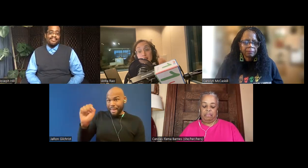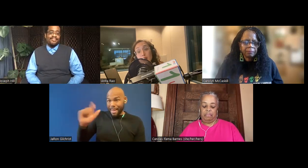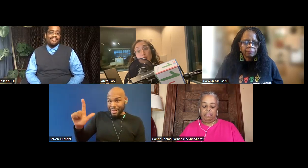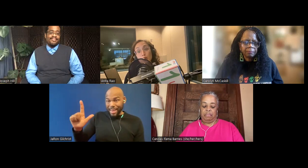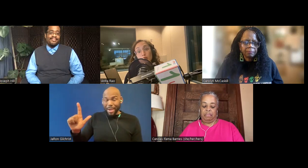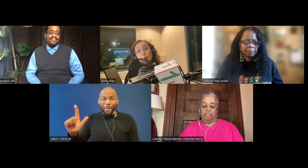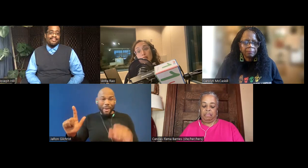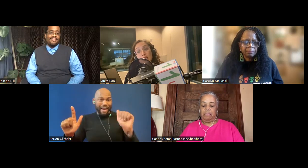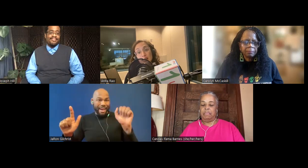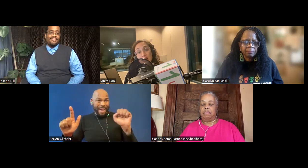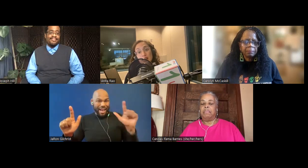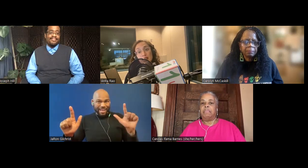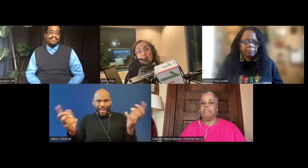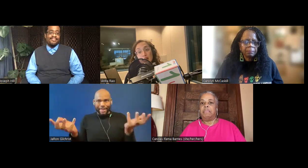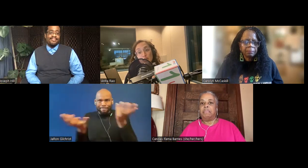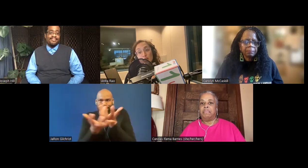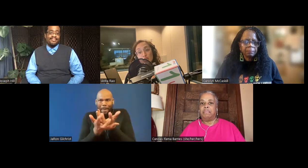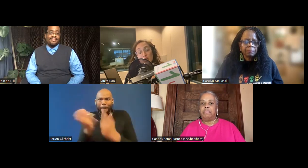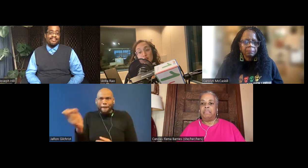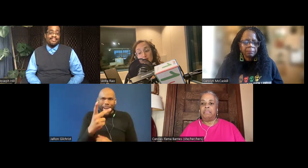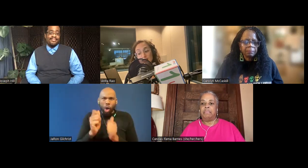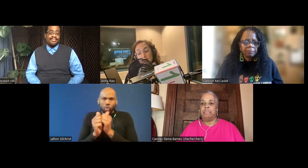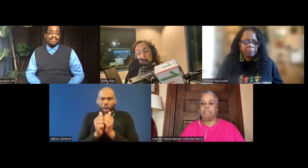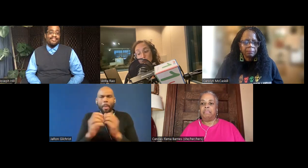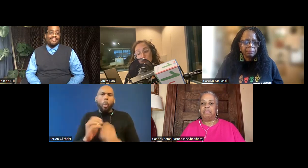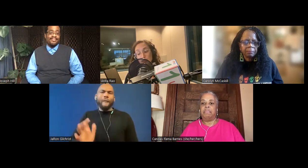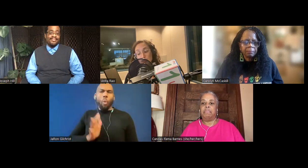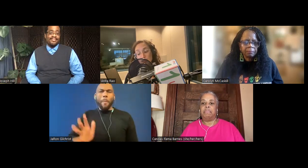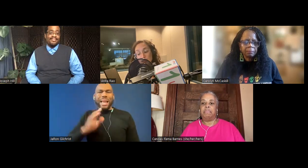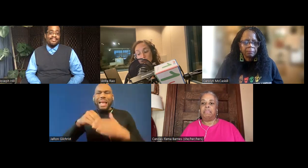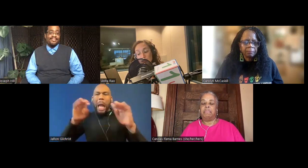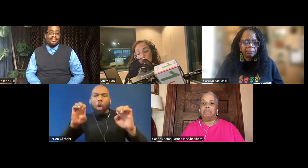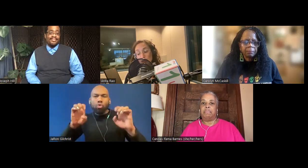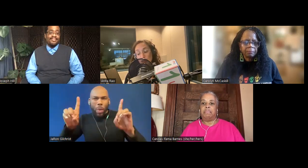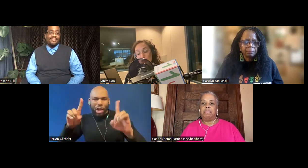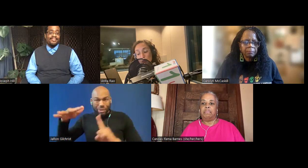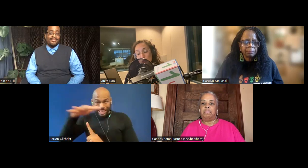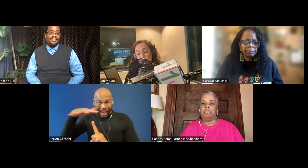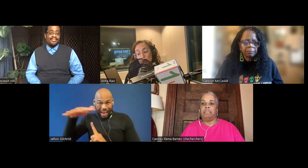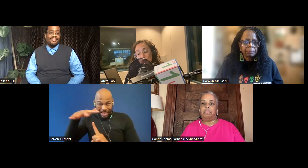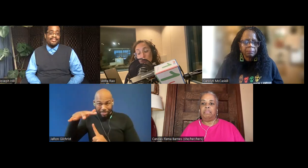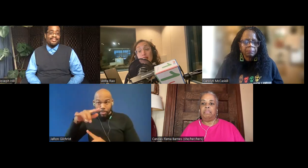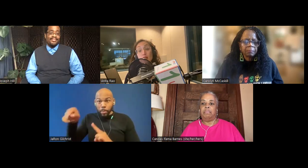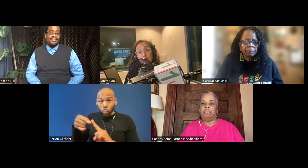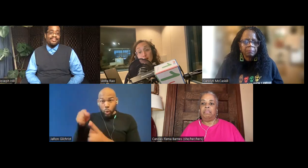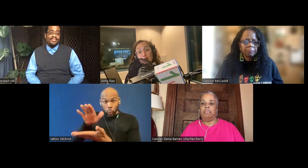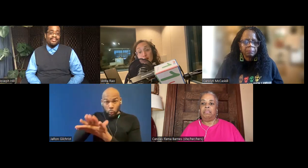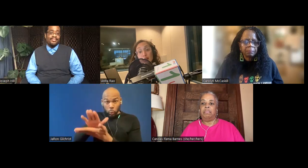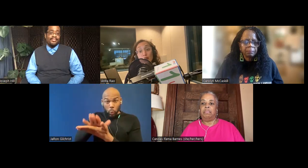more formally in education settings. This was when schools were integrated. And Carolyn, you